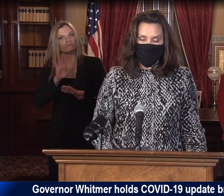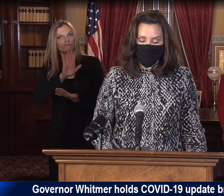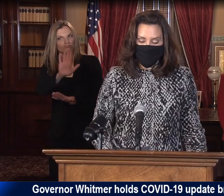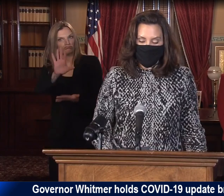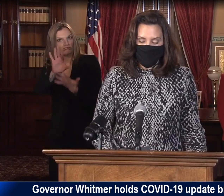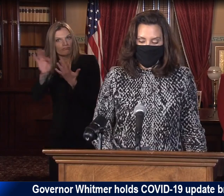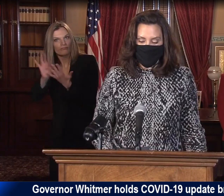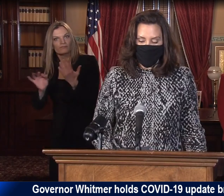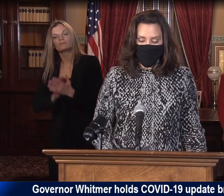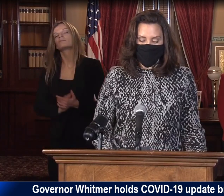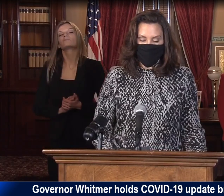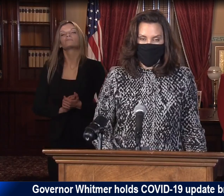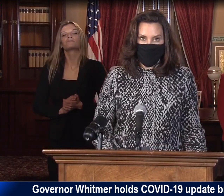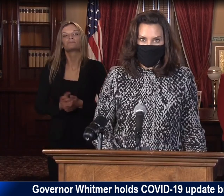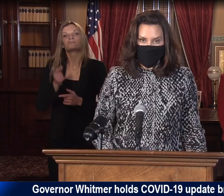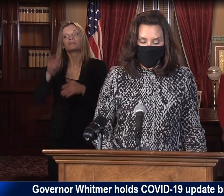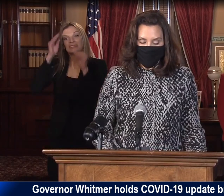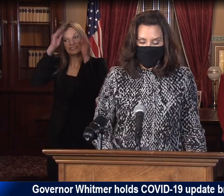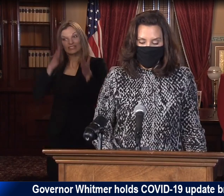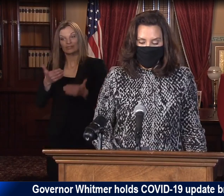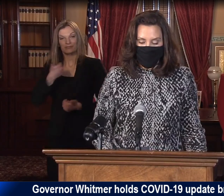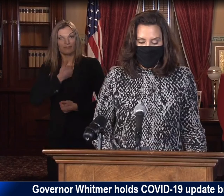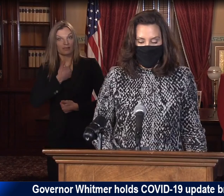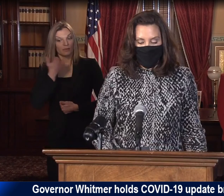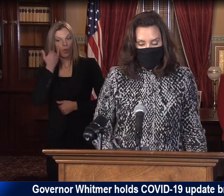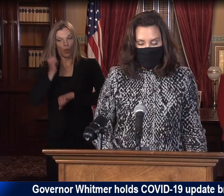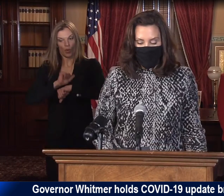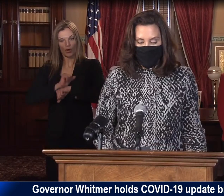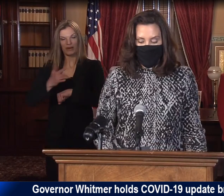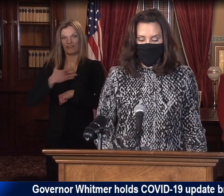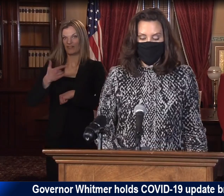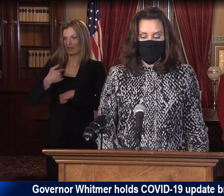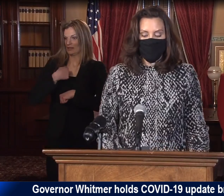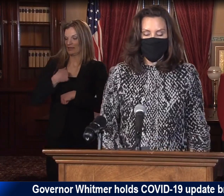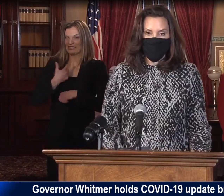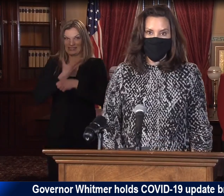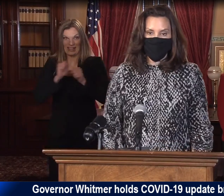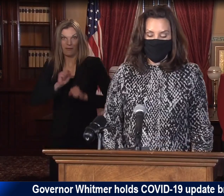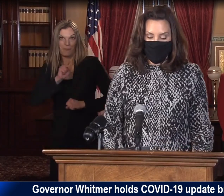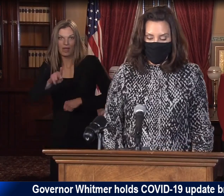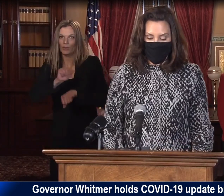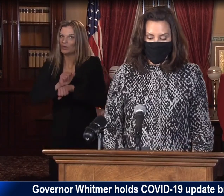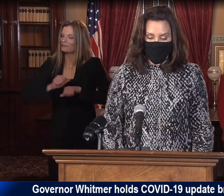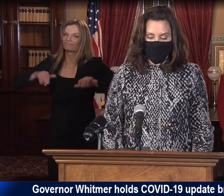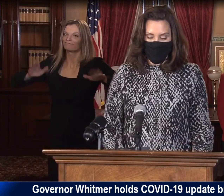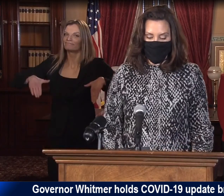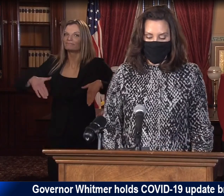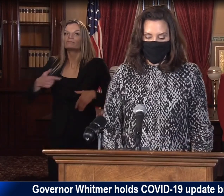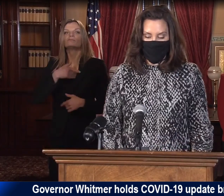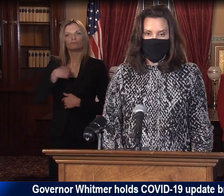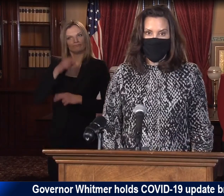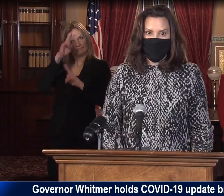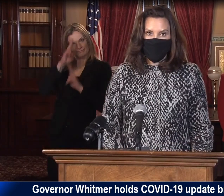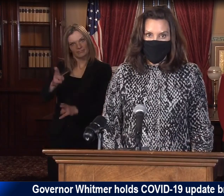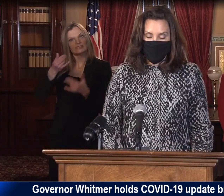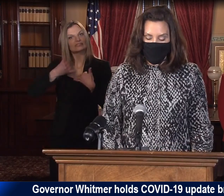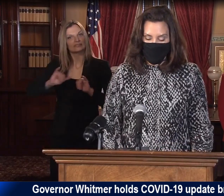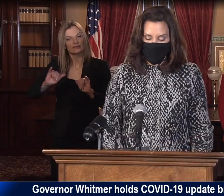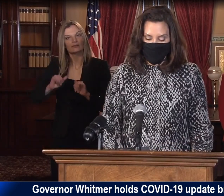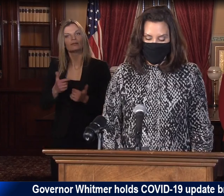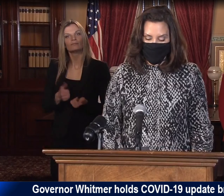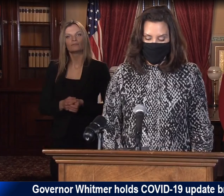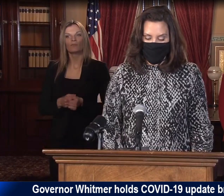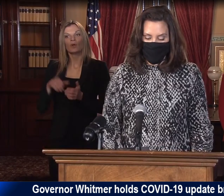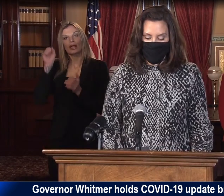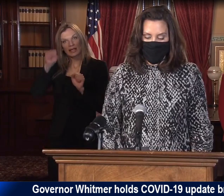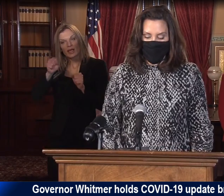educators meet the CDC definition of high risk, and we will continue to support these groups that wish to continue teaching and learning